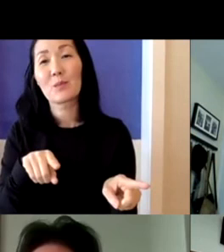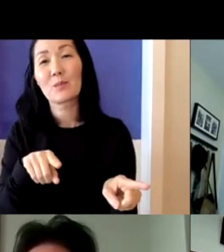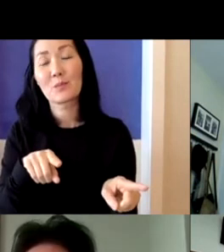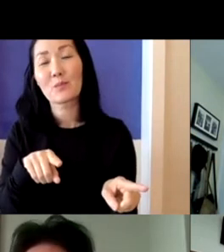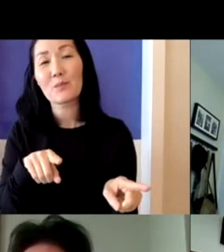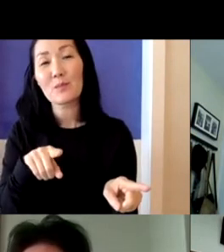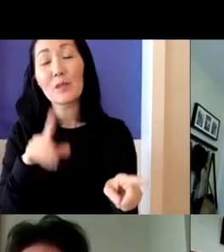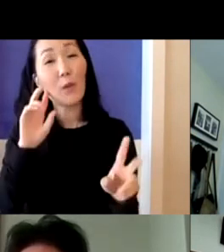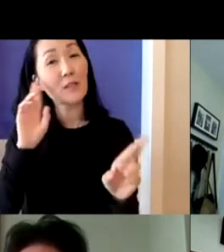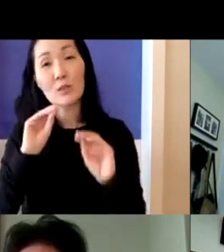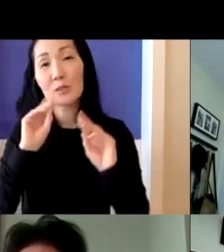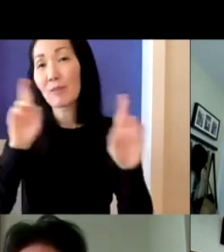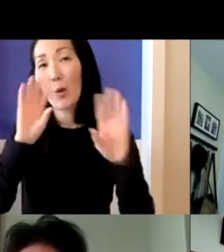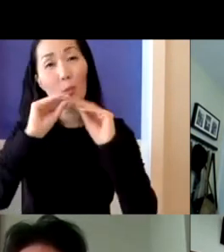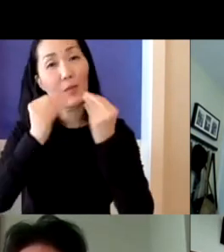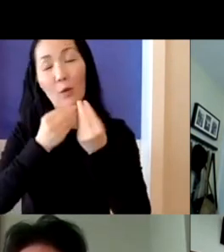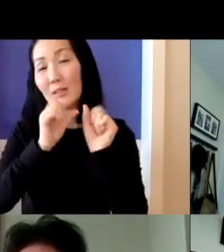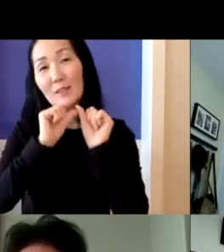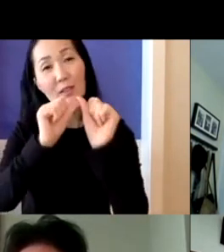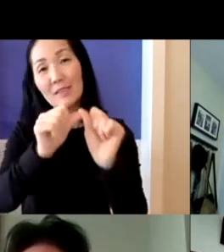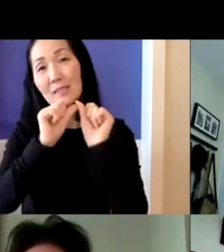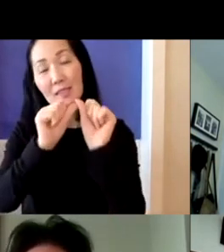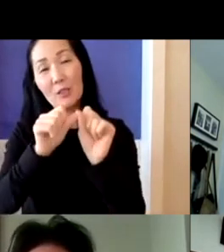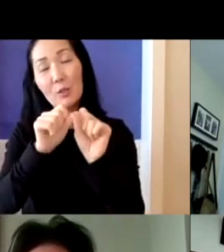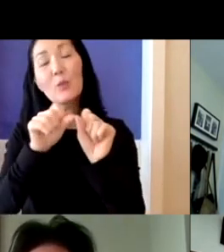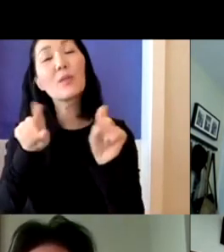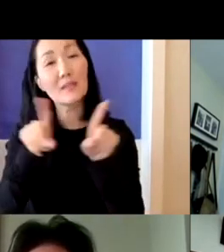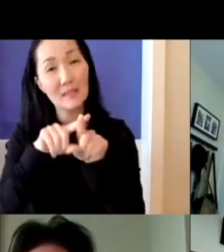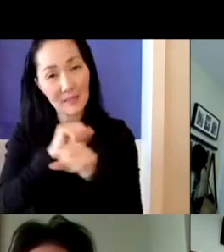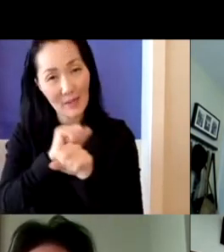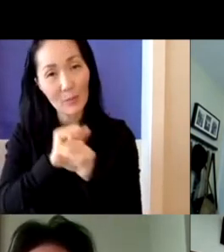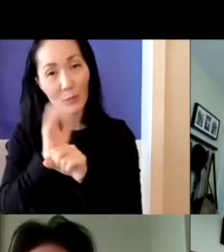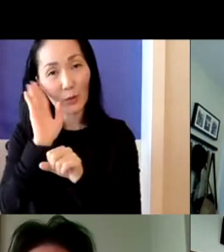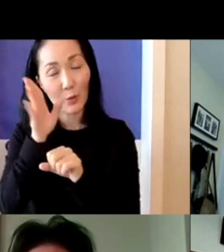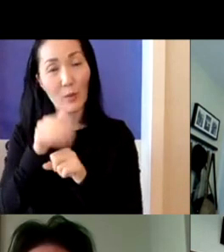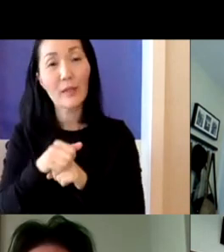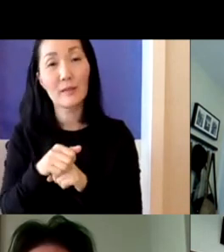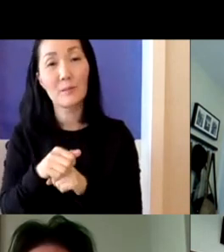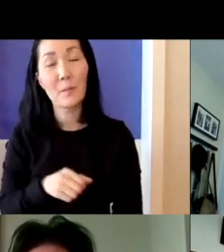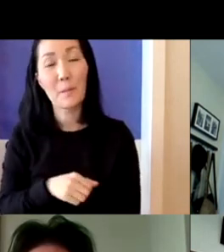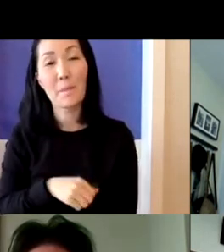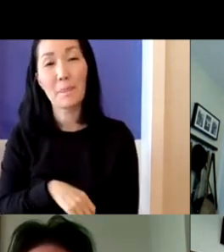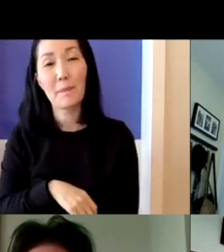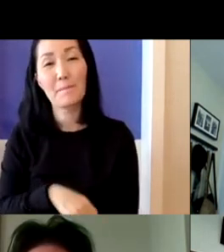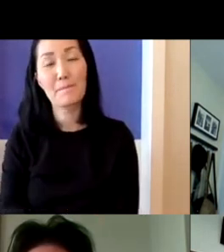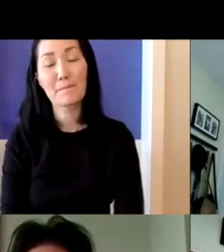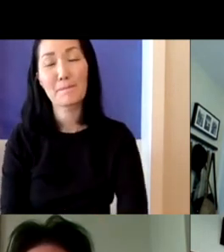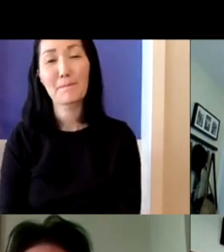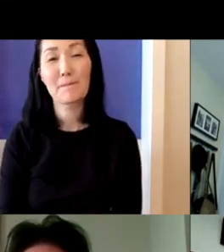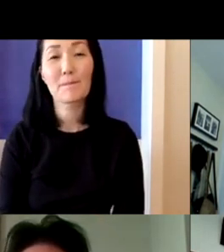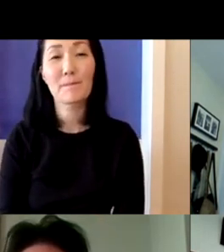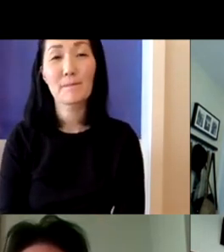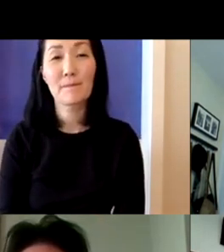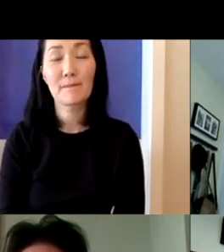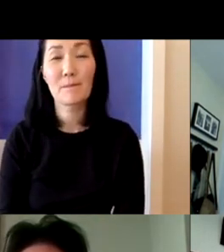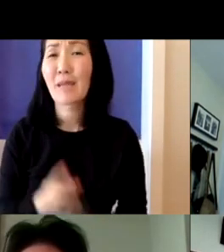you know, that I had the privilege of starting off here about 5-10 years ago. I hope that's somewhat